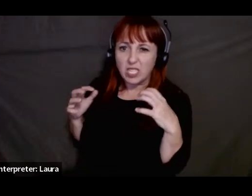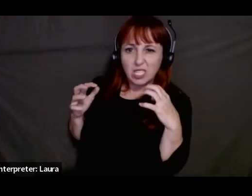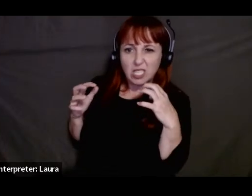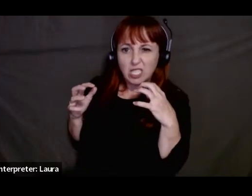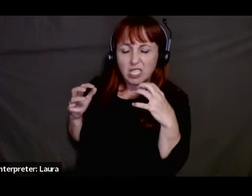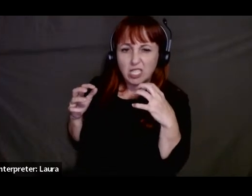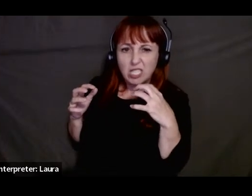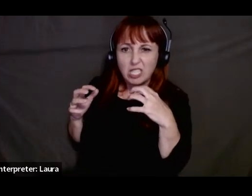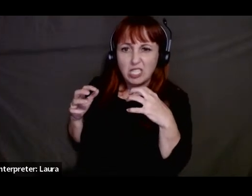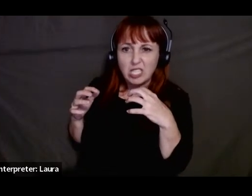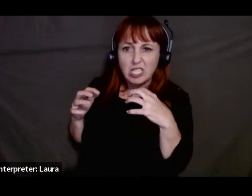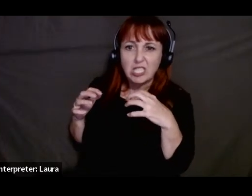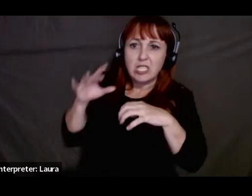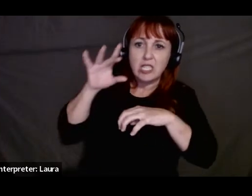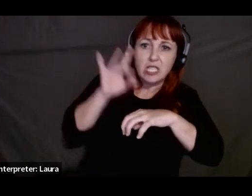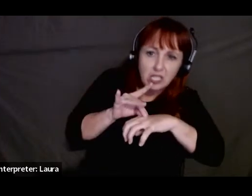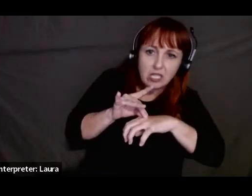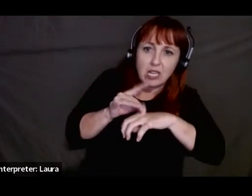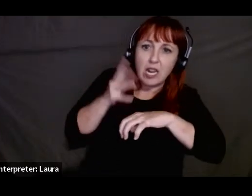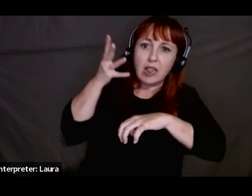lands.